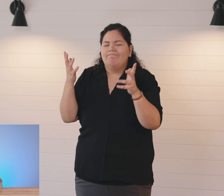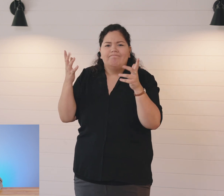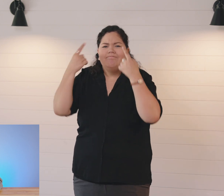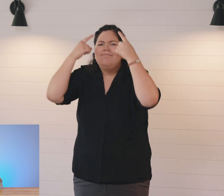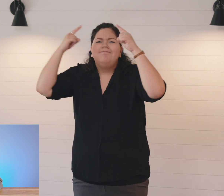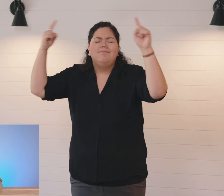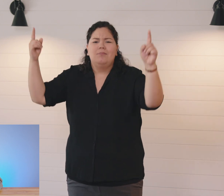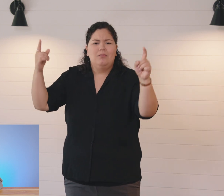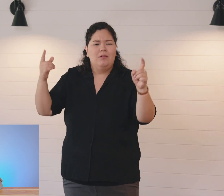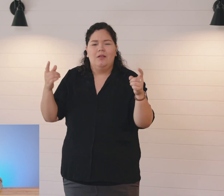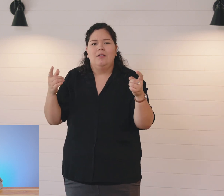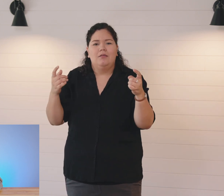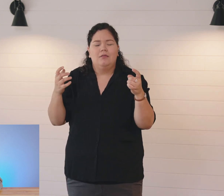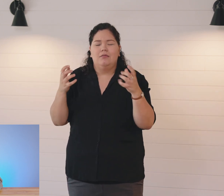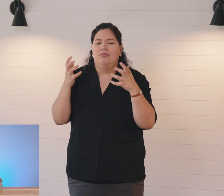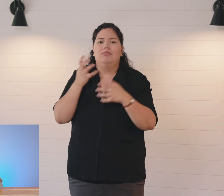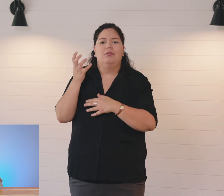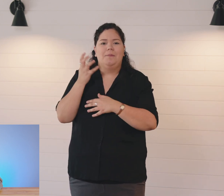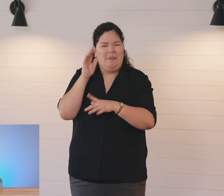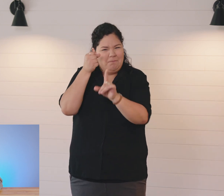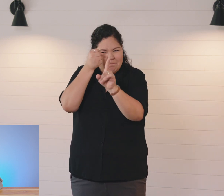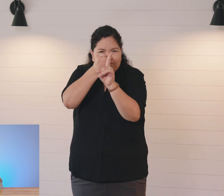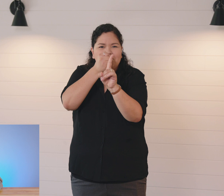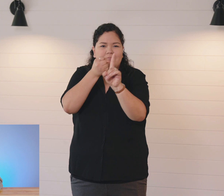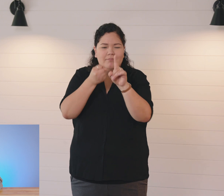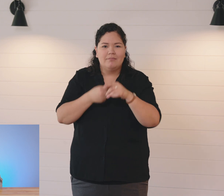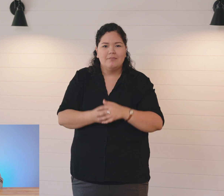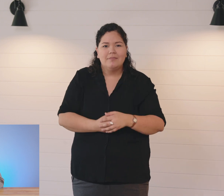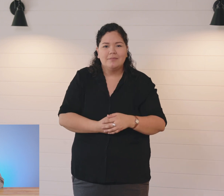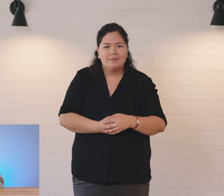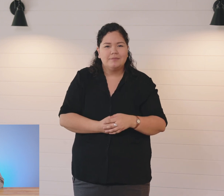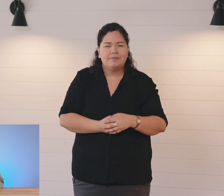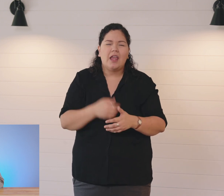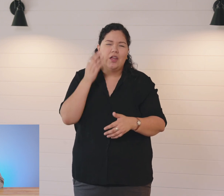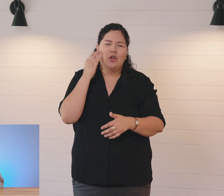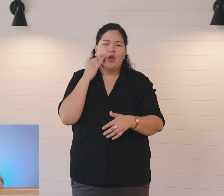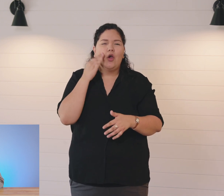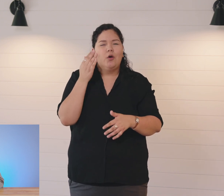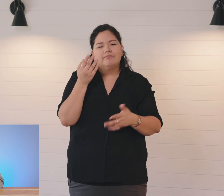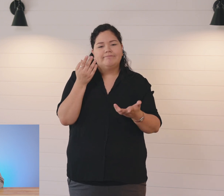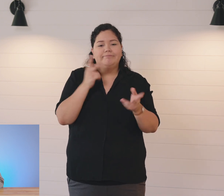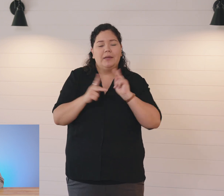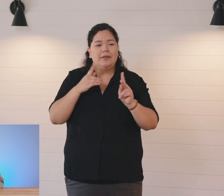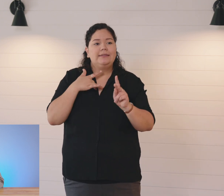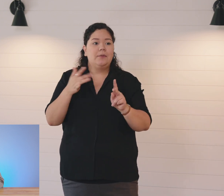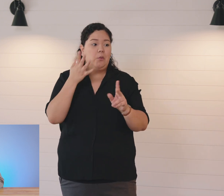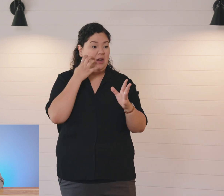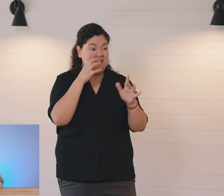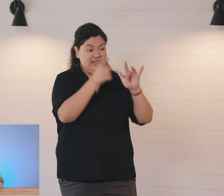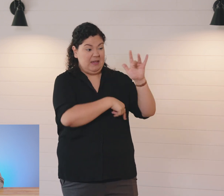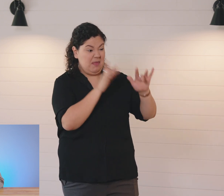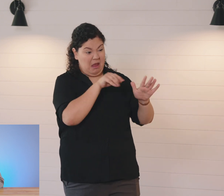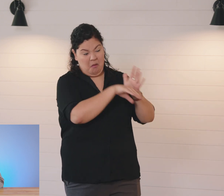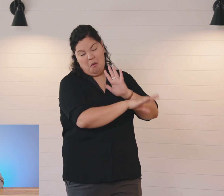victory. The turn. Look, I know that you and I, we want to fast forward to the turn. Most of our lives, we're thinking,